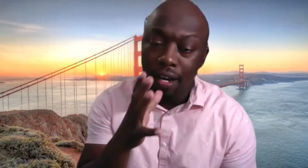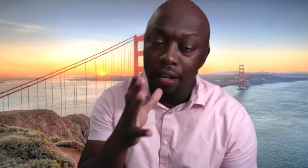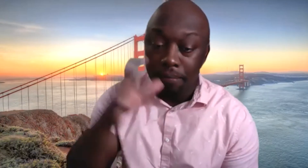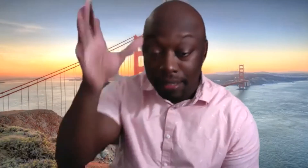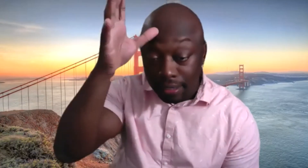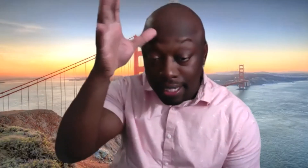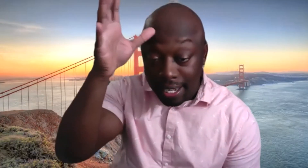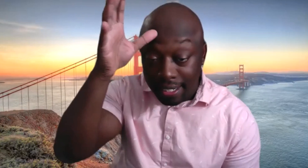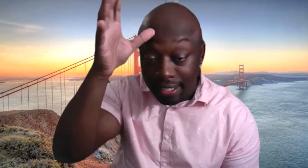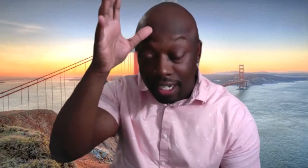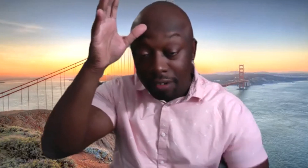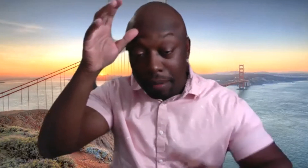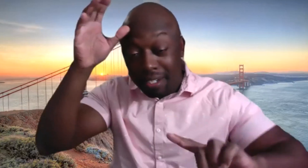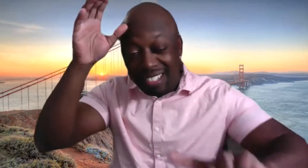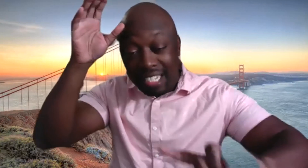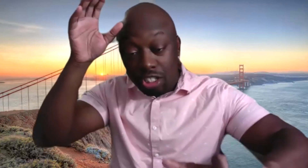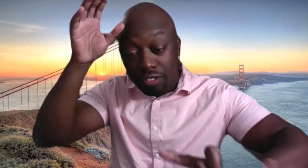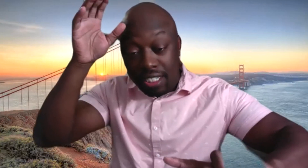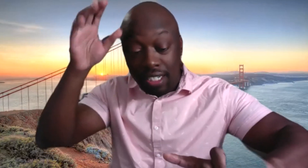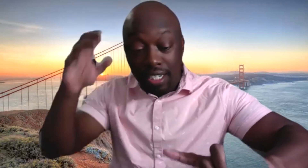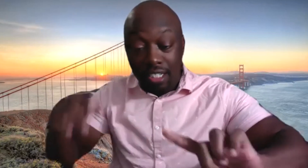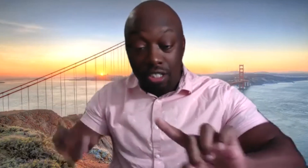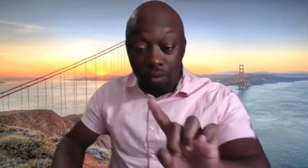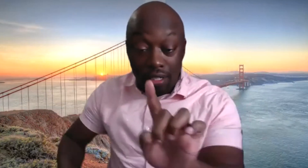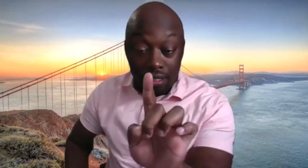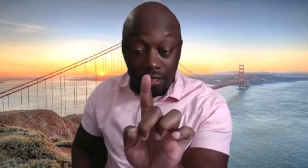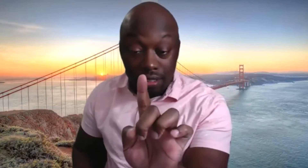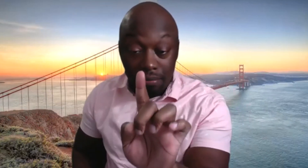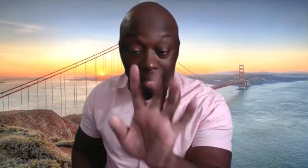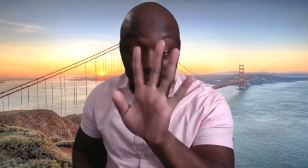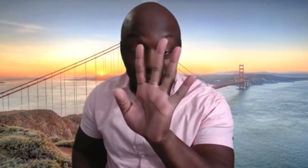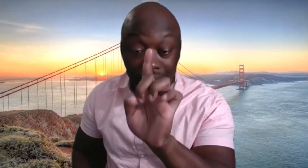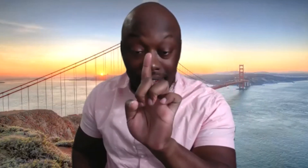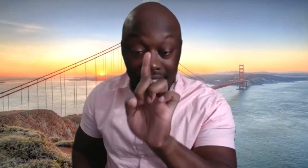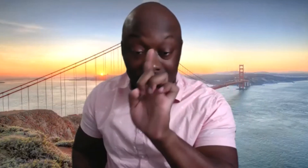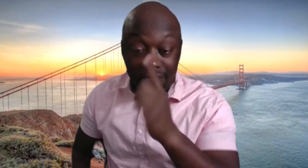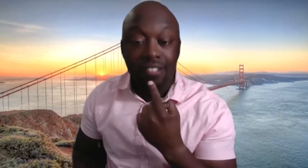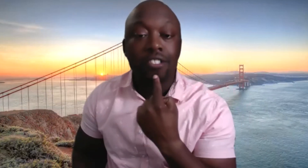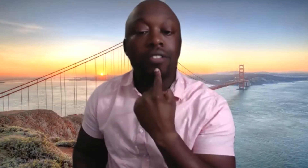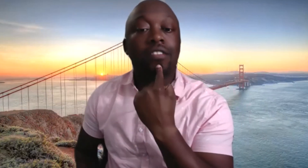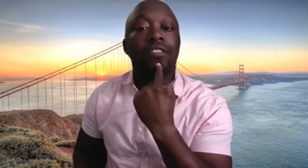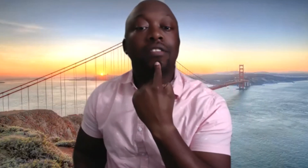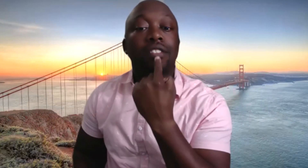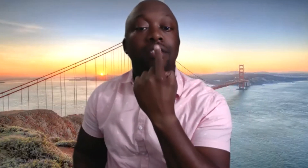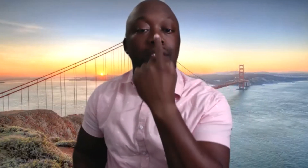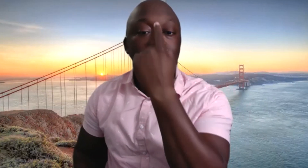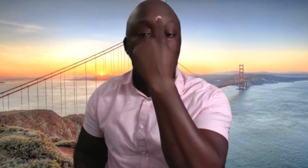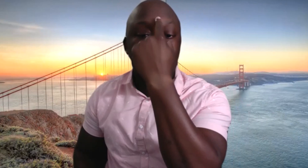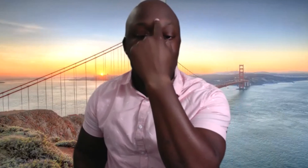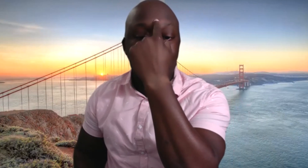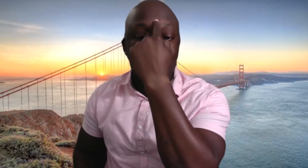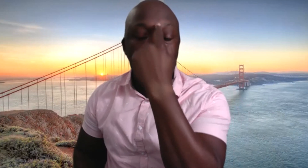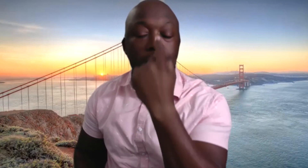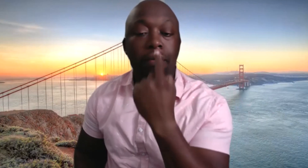MOM, mom, dad. Remember the sensory, and you don't want to block a face to do it. For